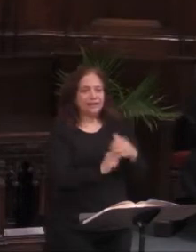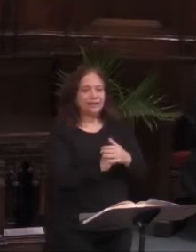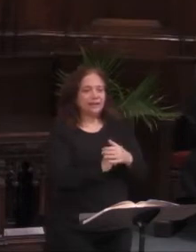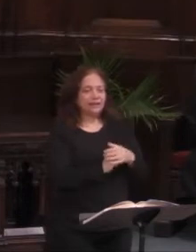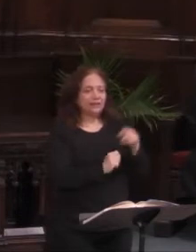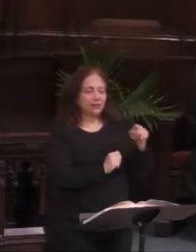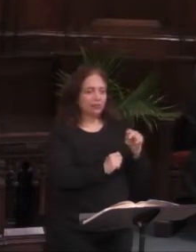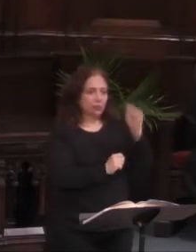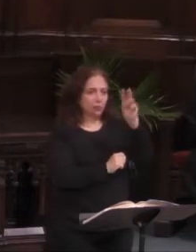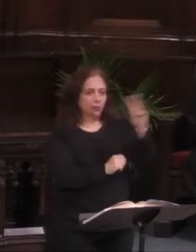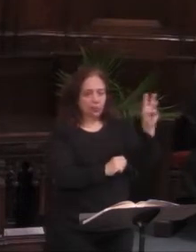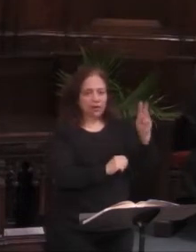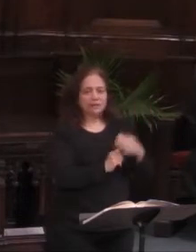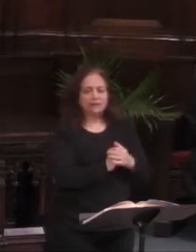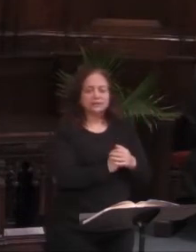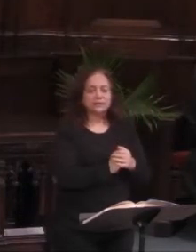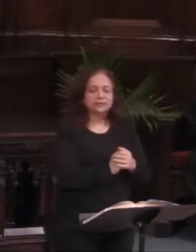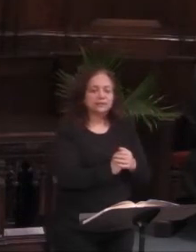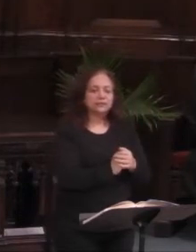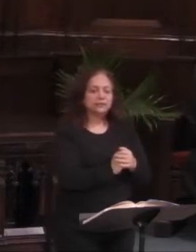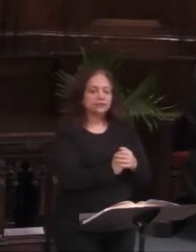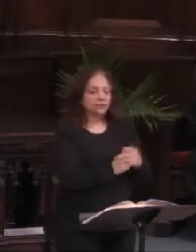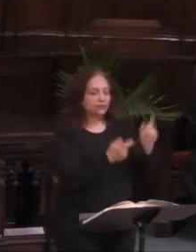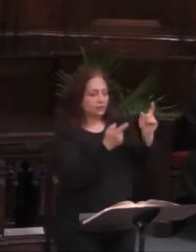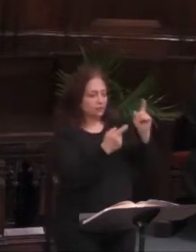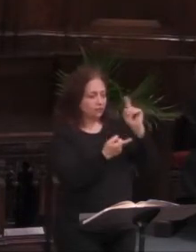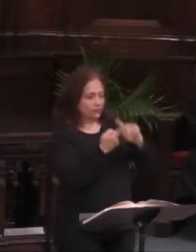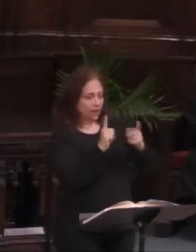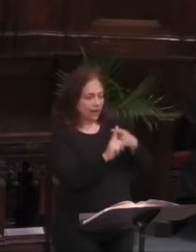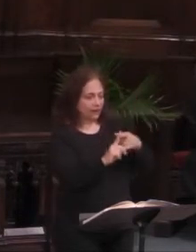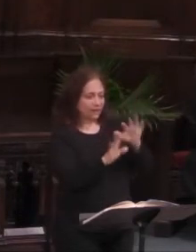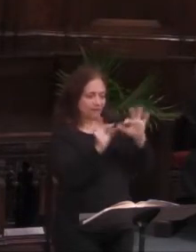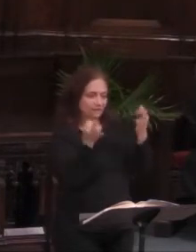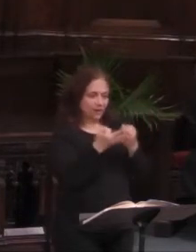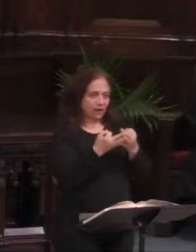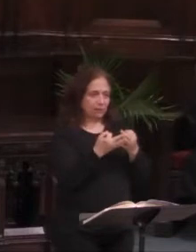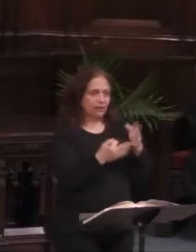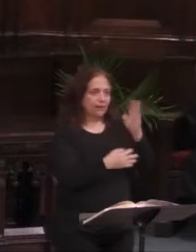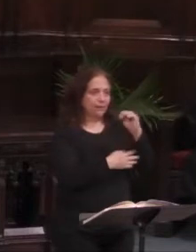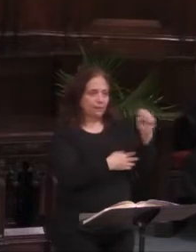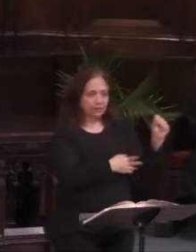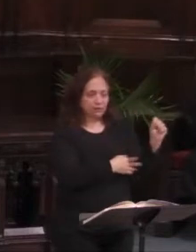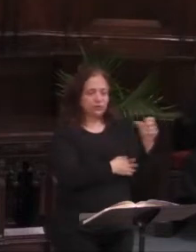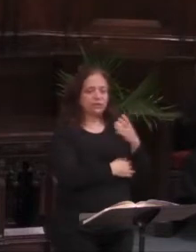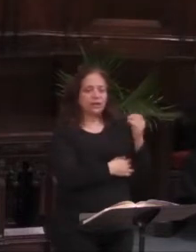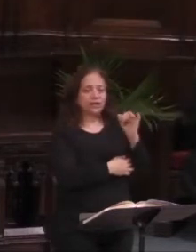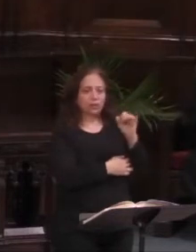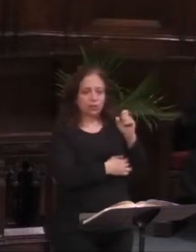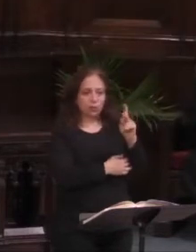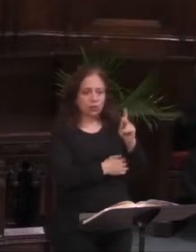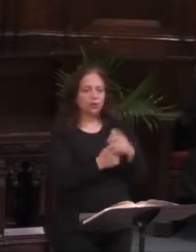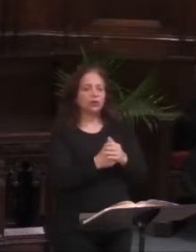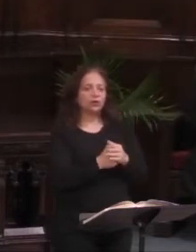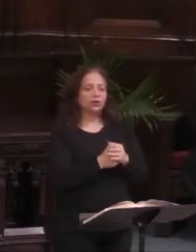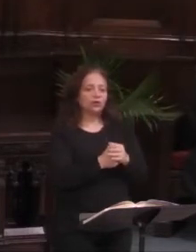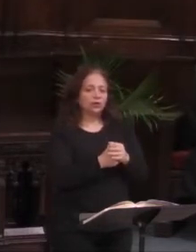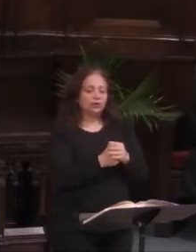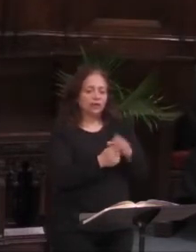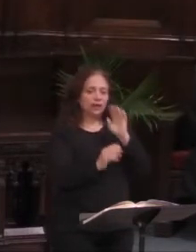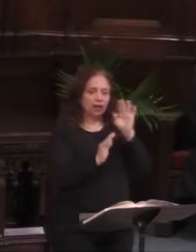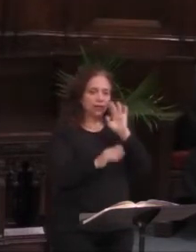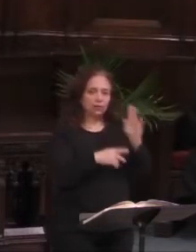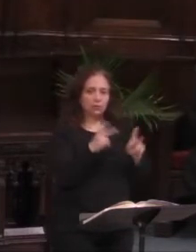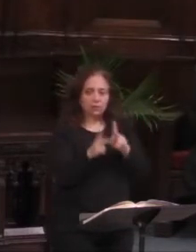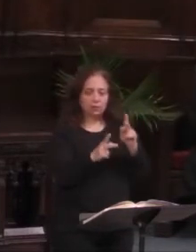Northwest. Hello to friends and family in Massachusetts and New York. Hello to folks tuning in who